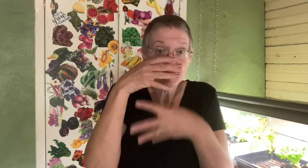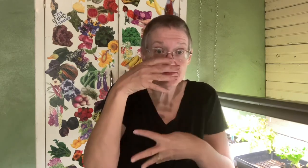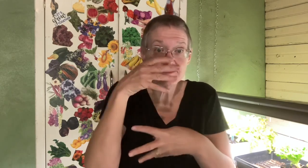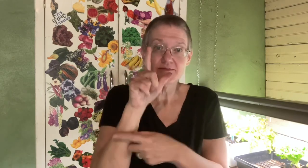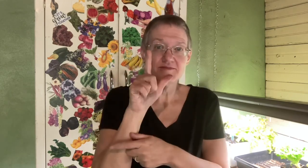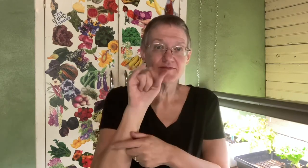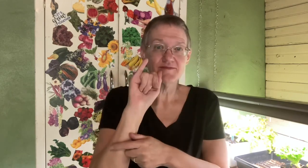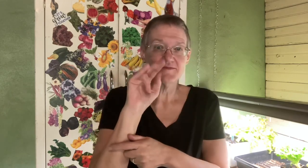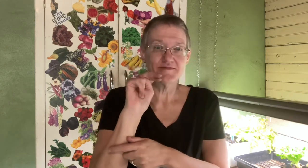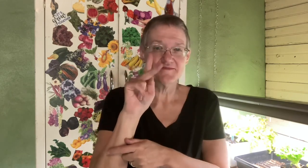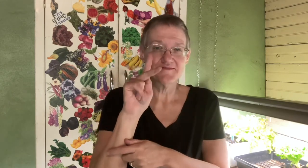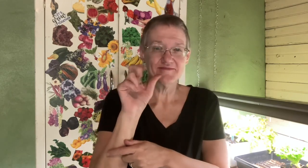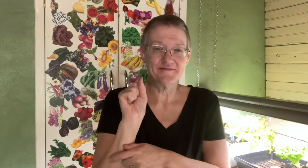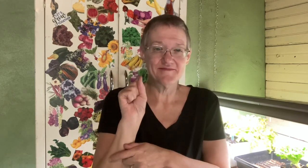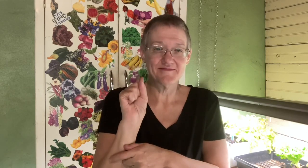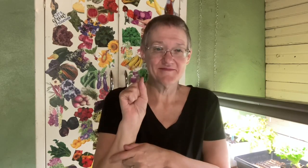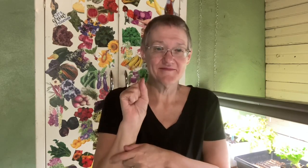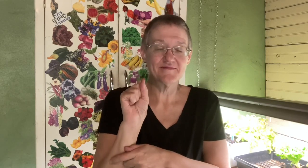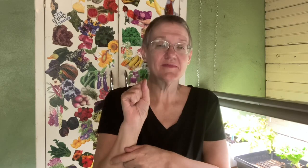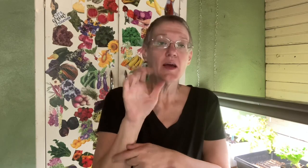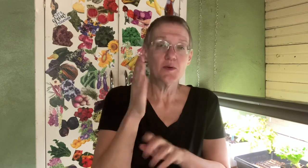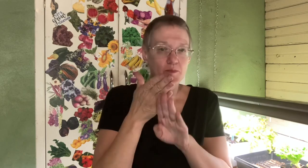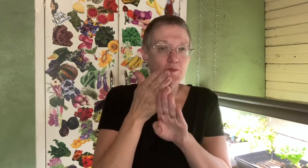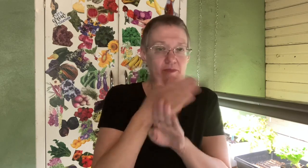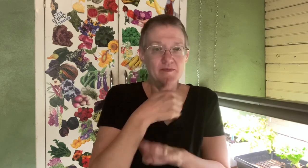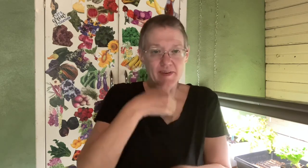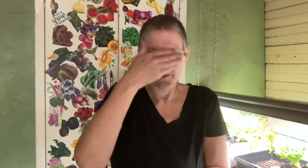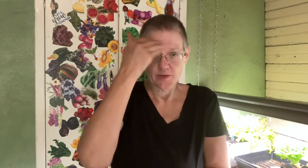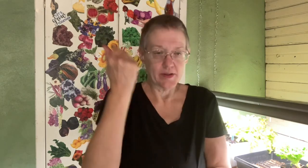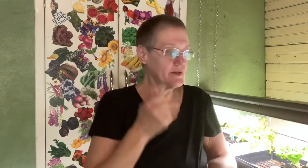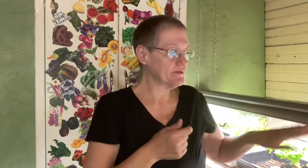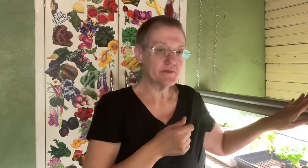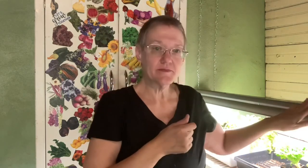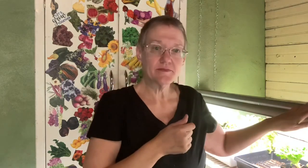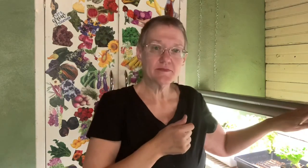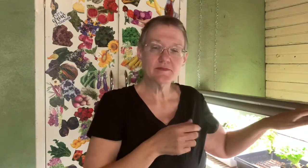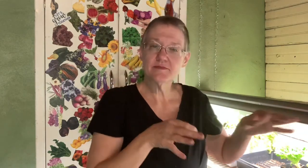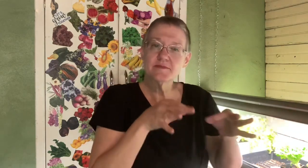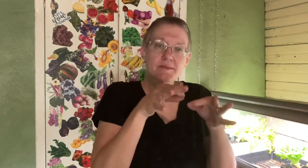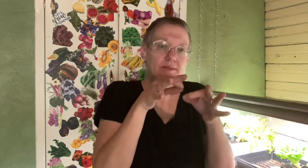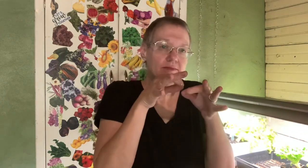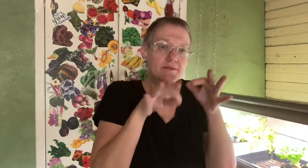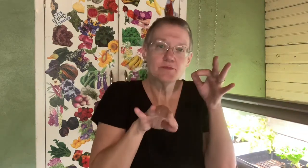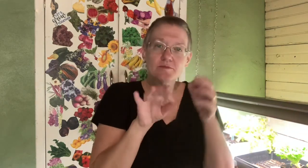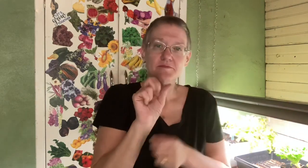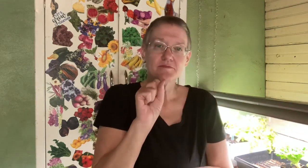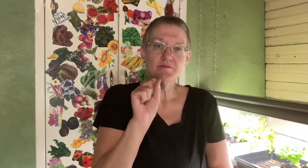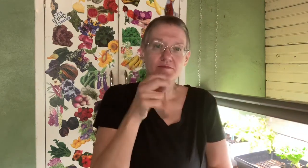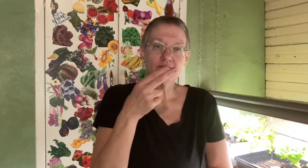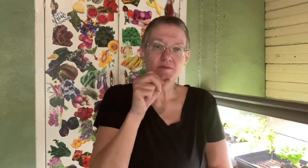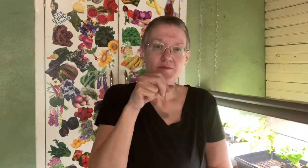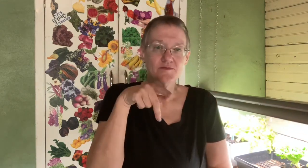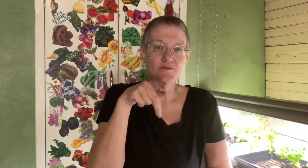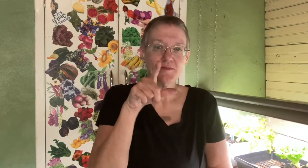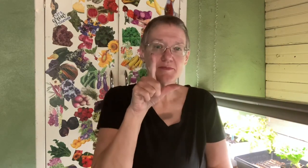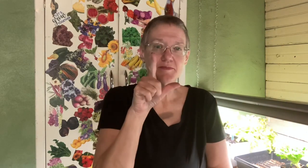description. Click the arrow and all that text will drop down and there's going to be links there. And before I forget,